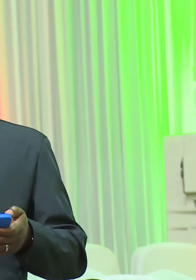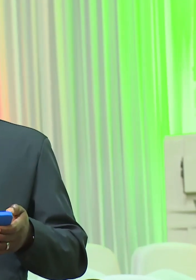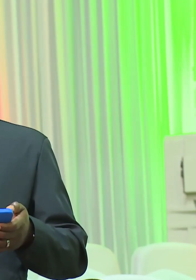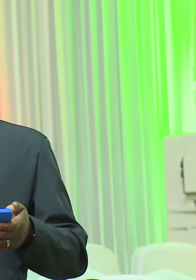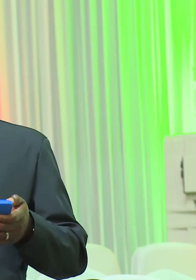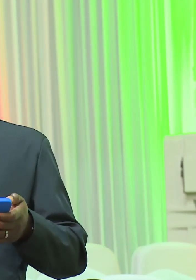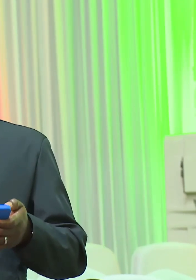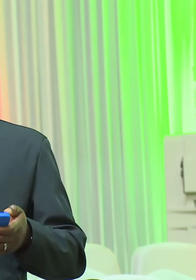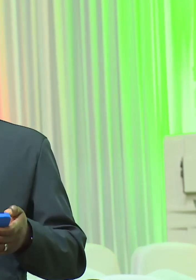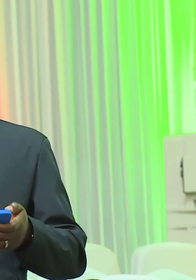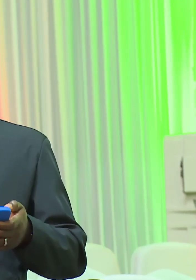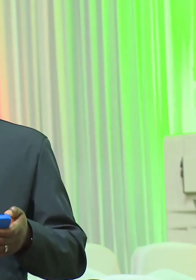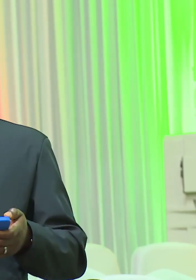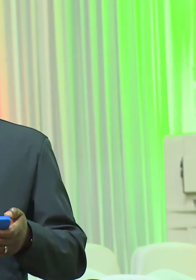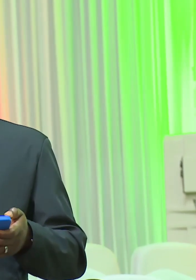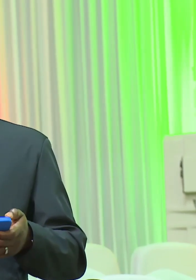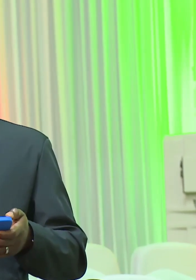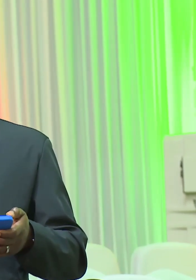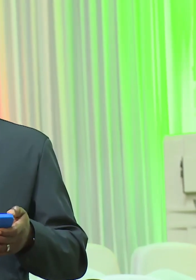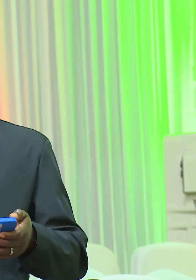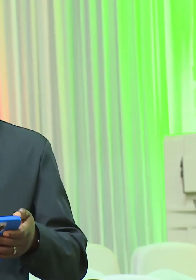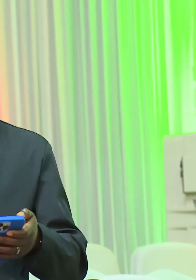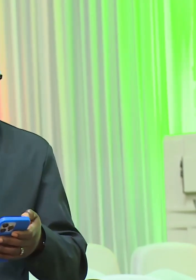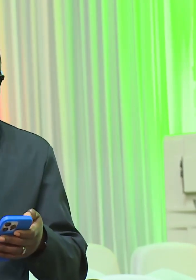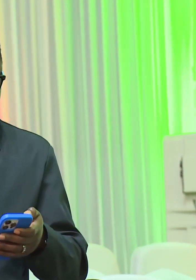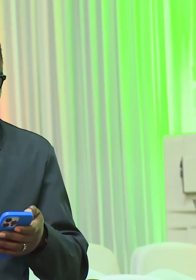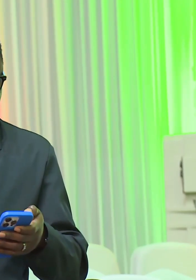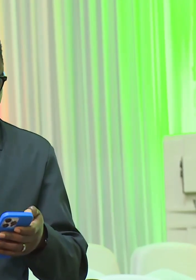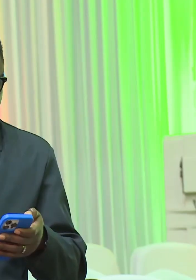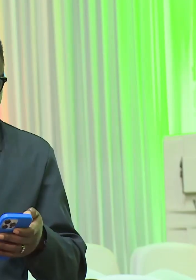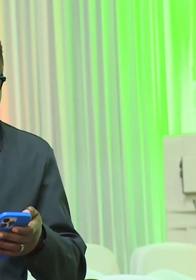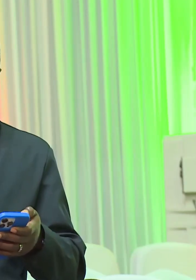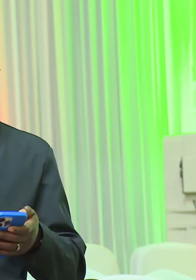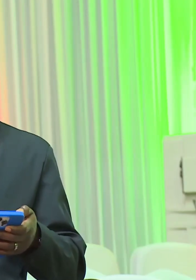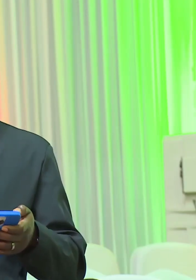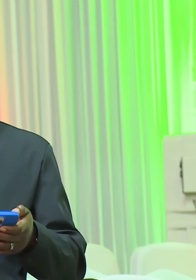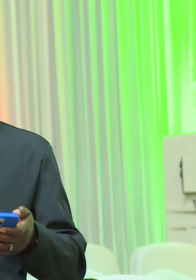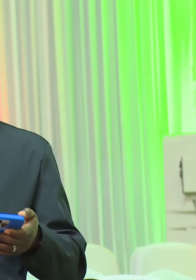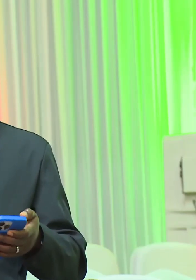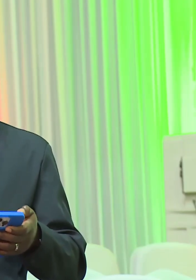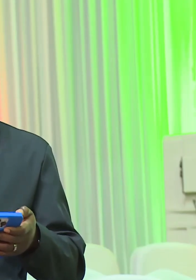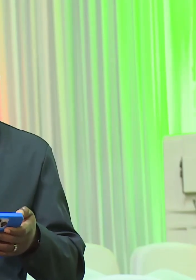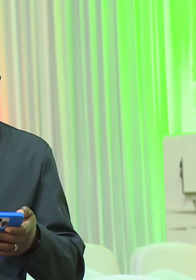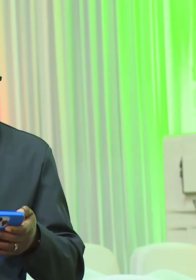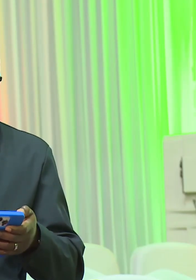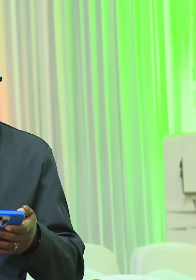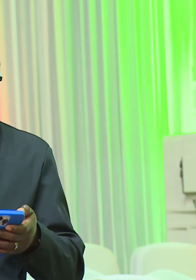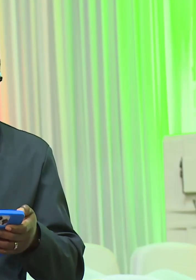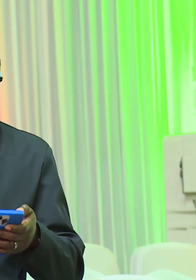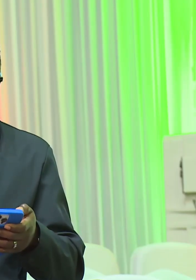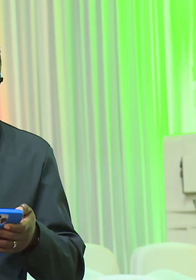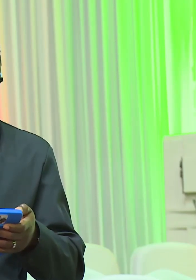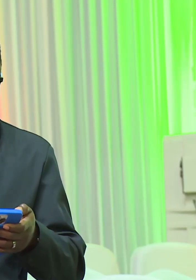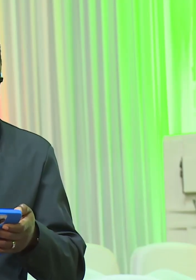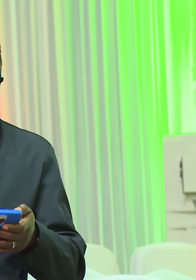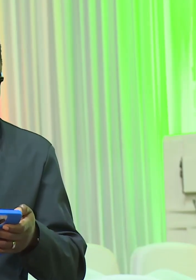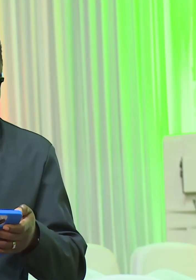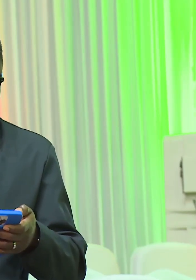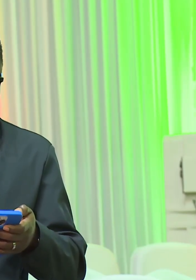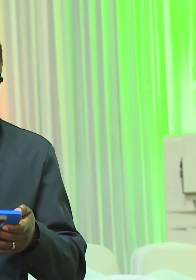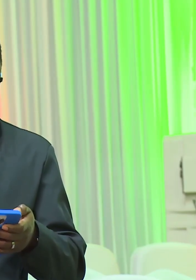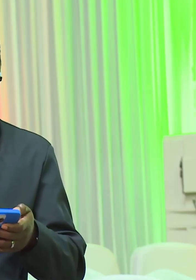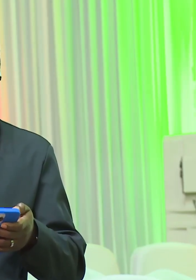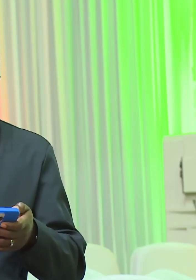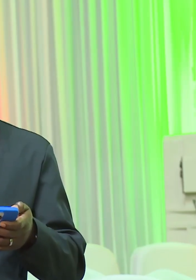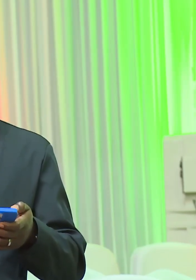is still a big gap in terms of affordability, especially in low and middle income countries.